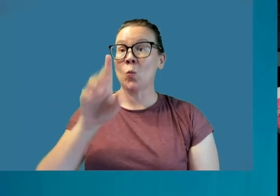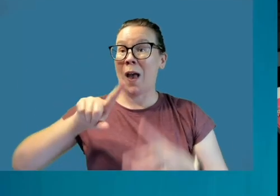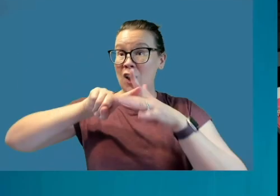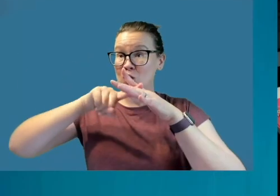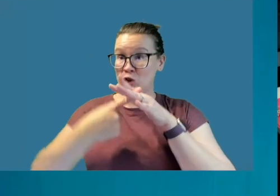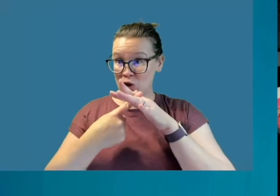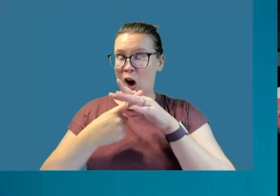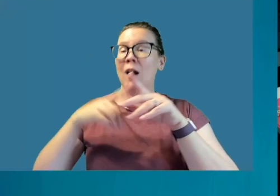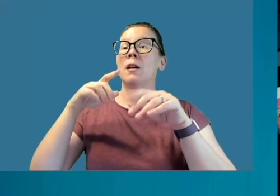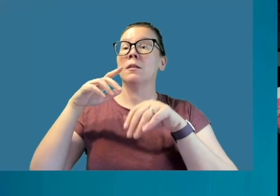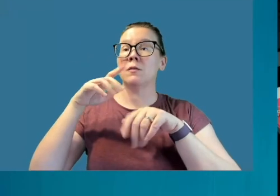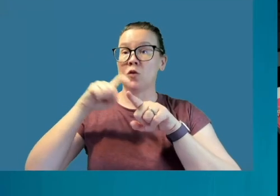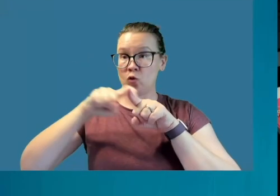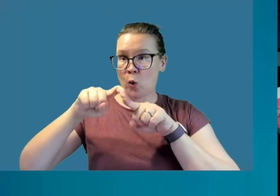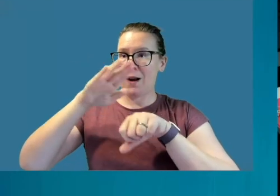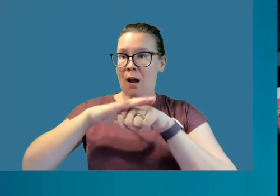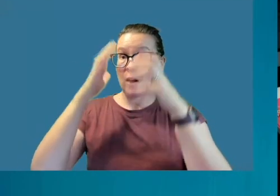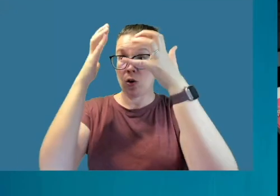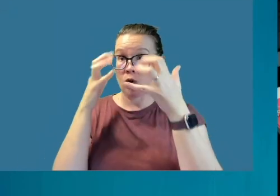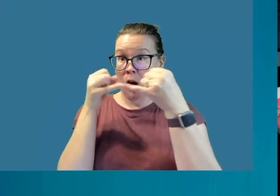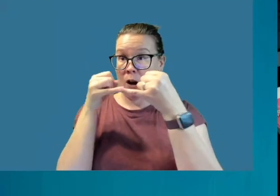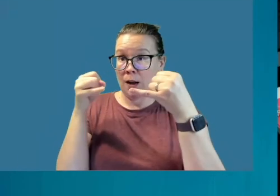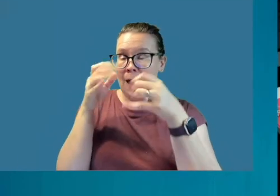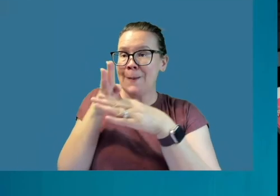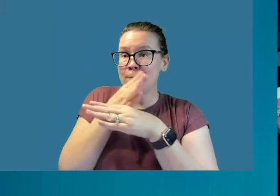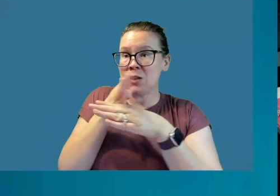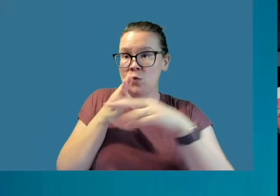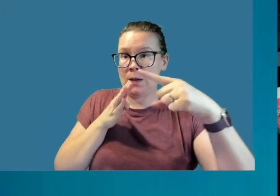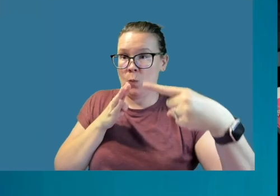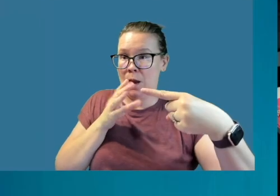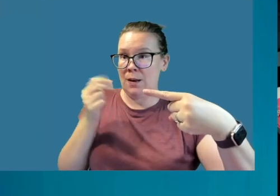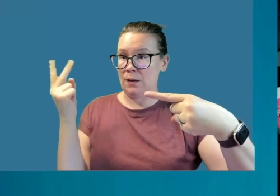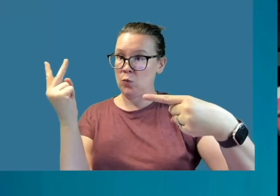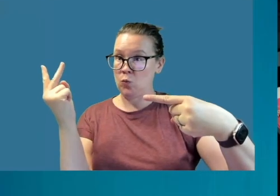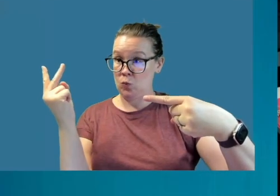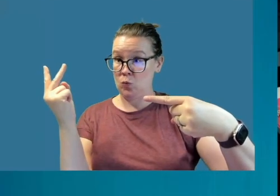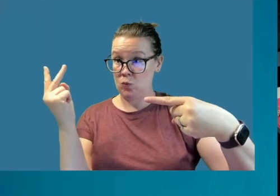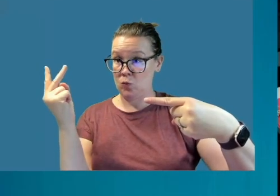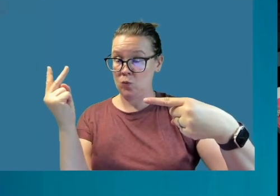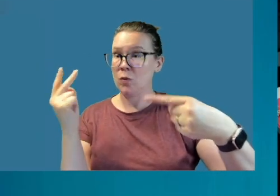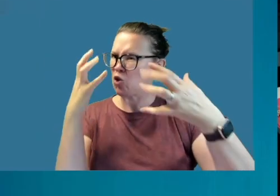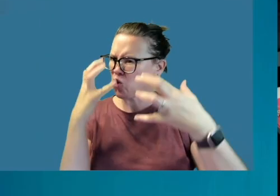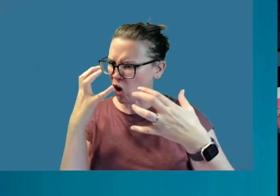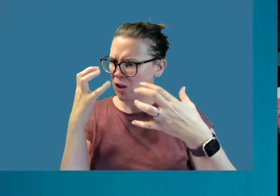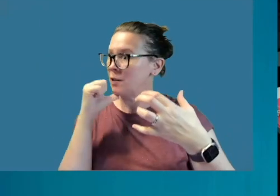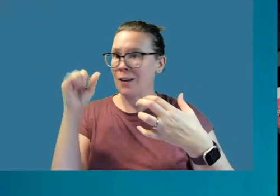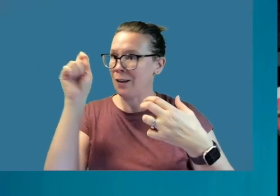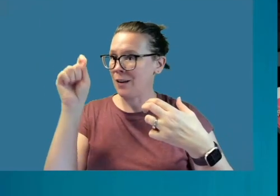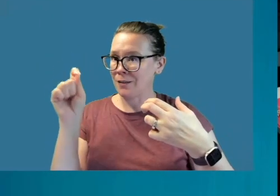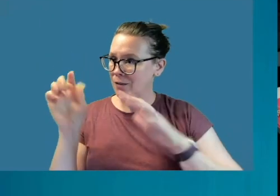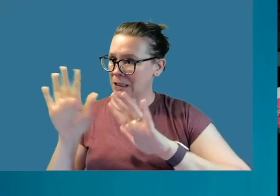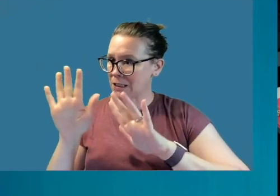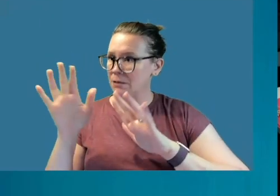You're going to be sewing on that first solid line that is between piece number 1 and piece number